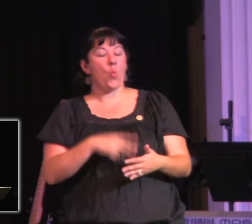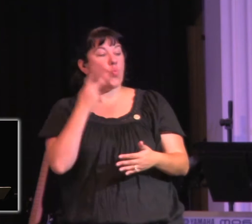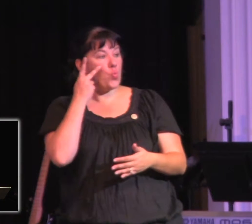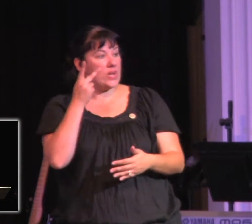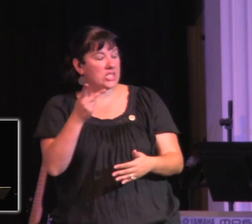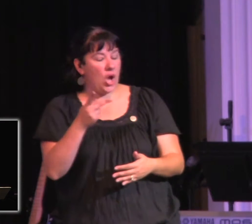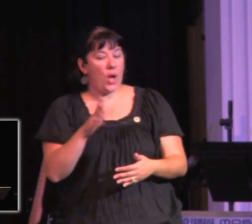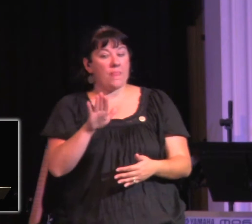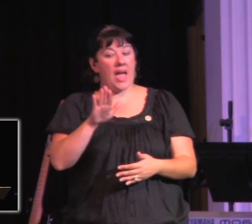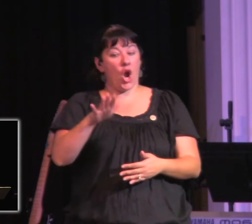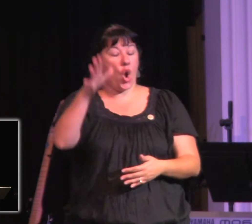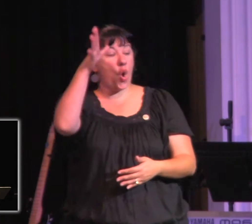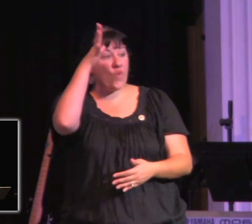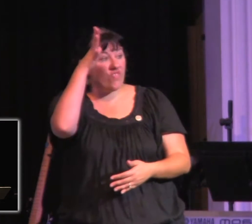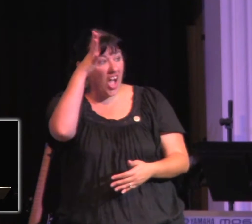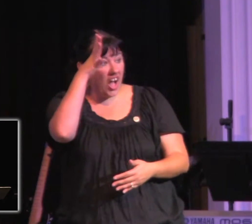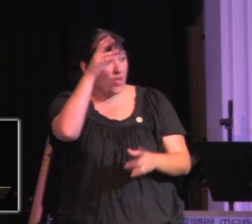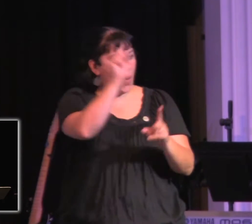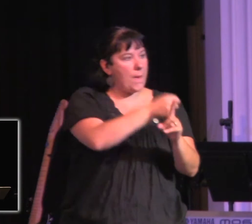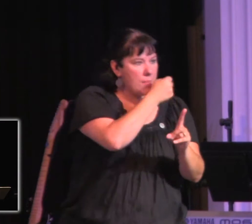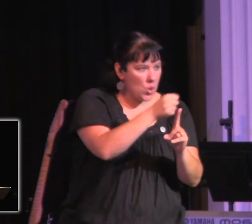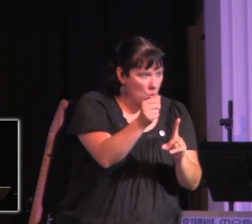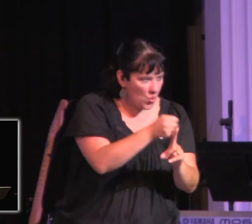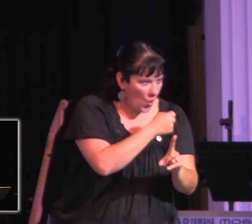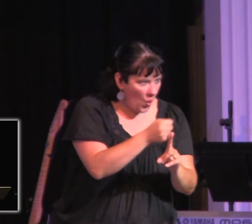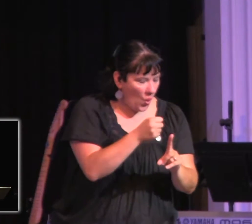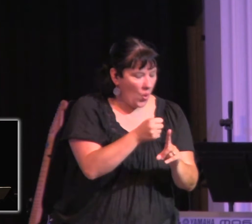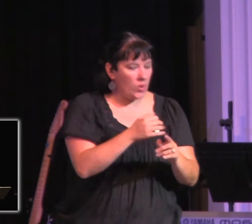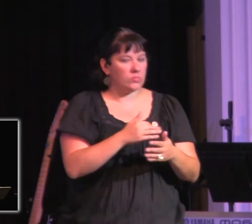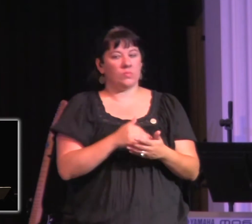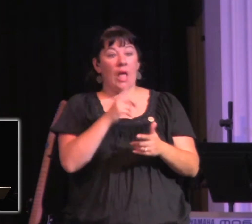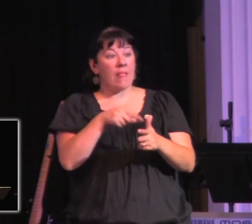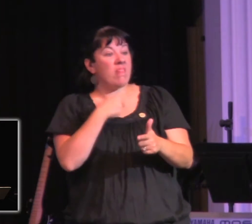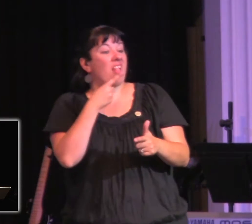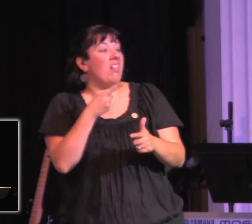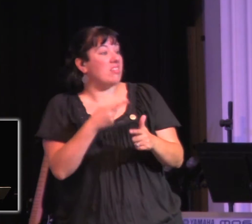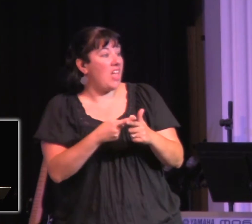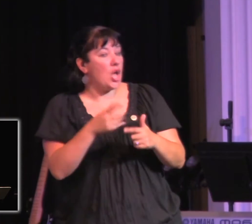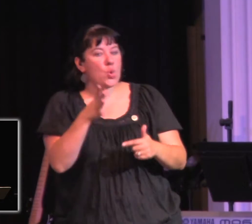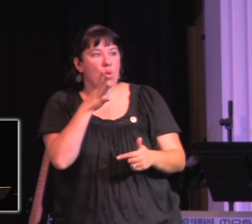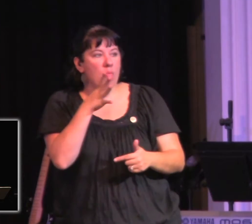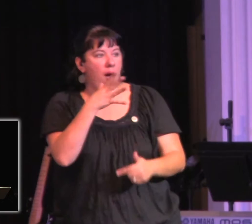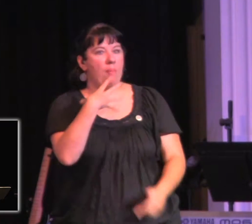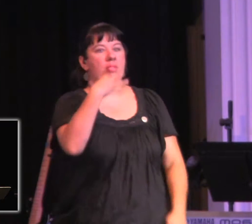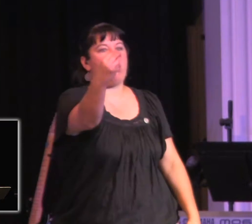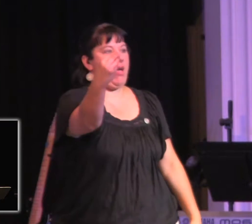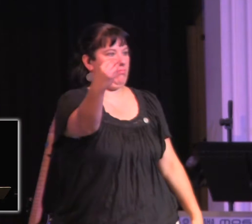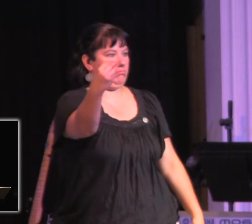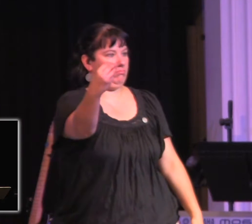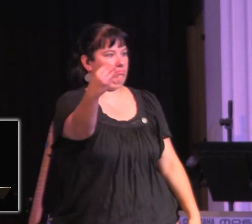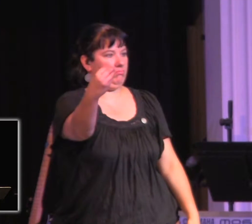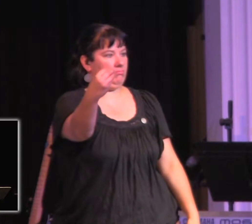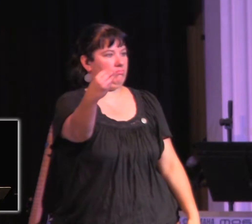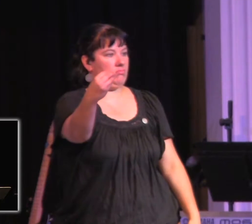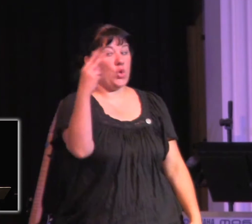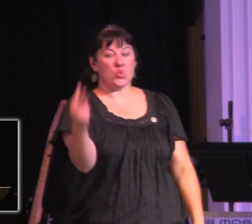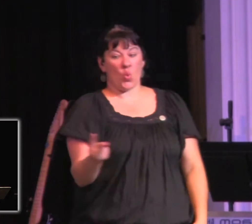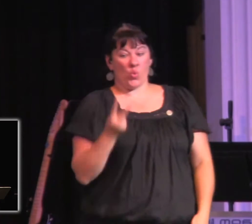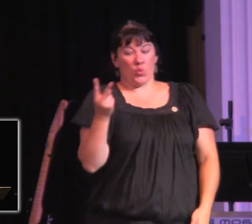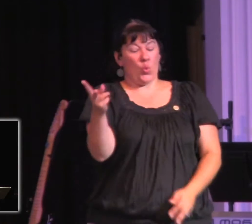two people that were supposed to be her caregivers, those were the ones that inflicted the most pain in her